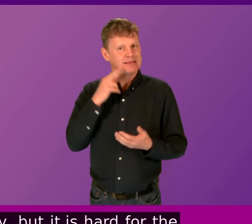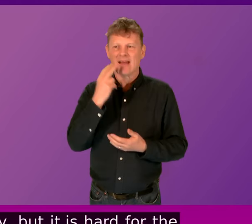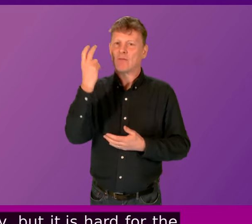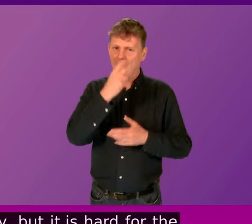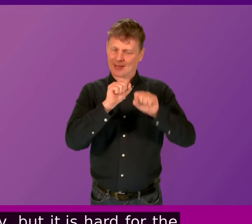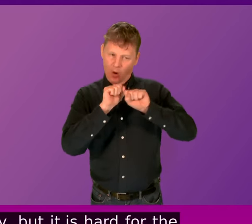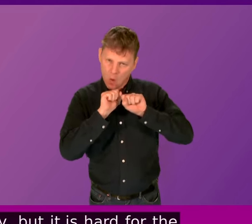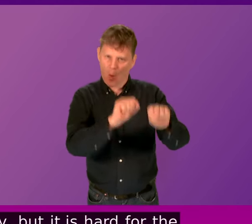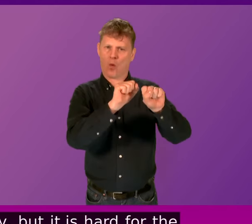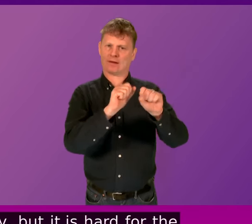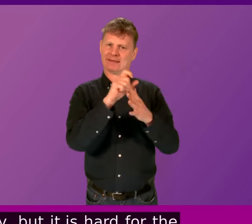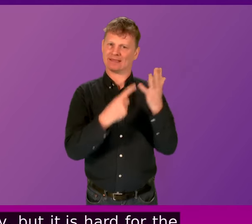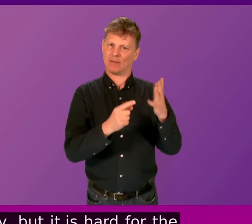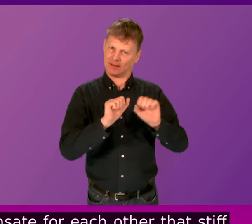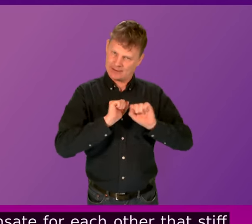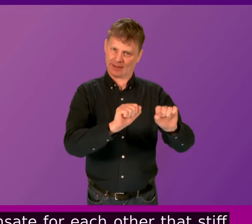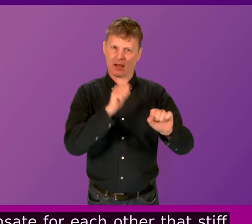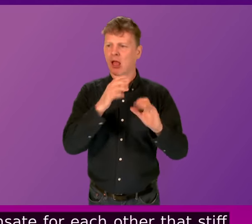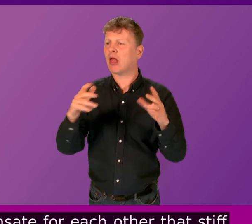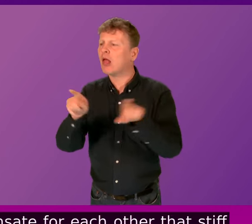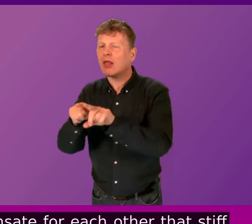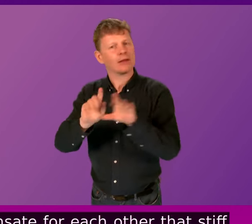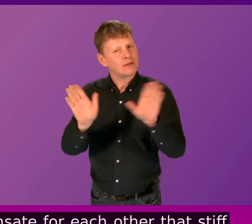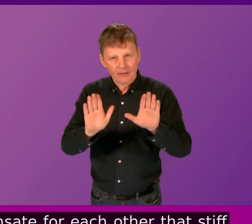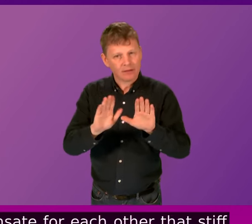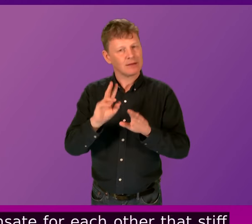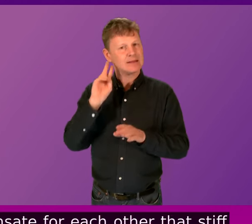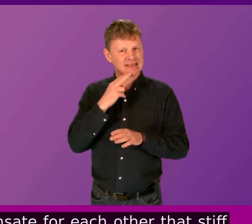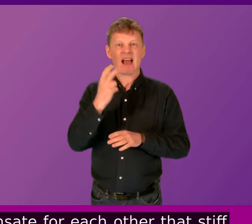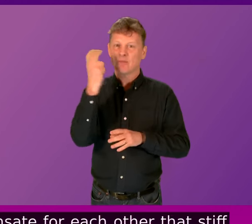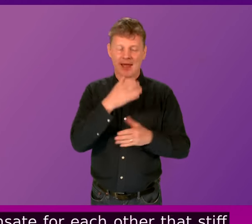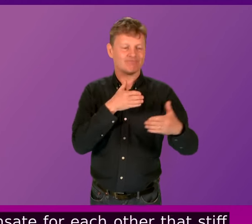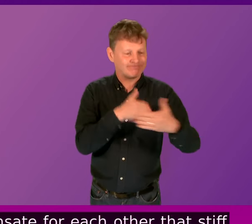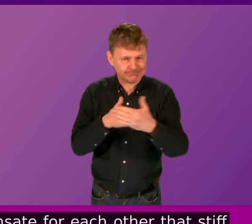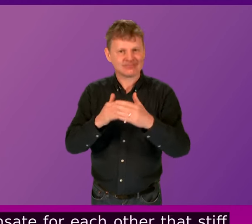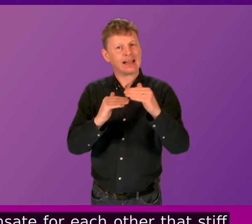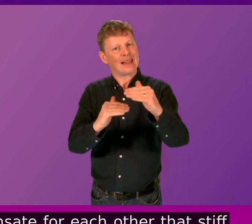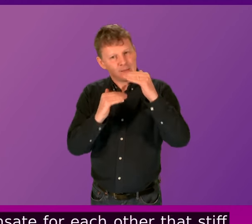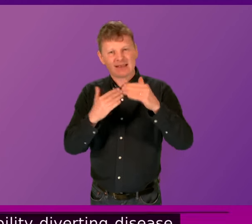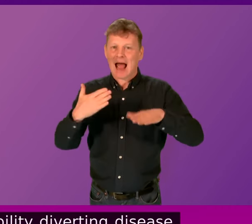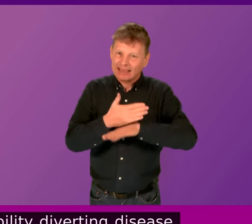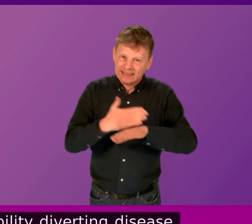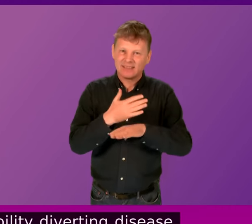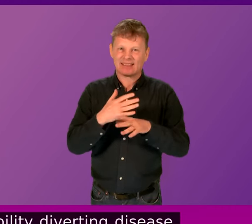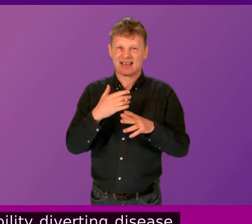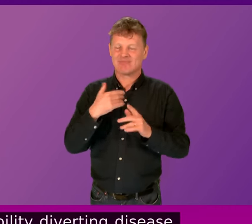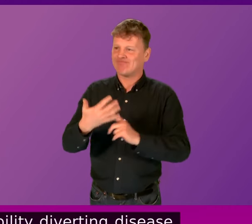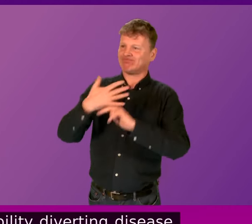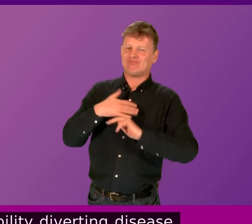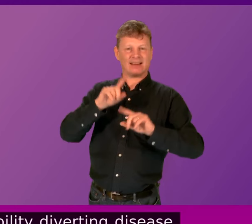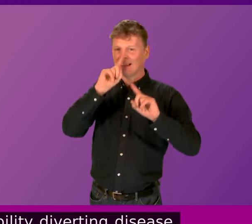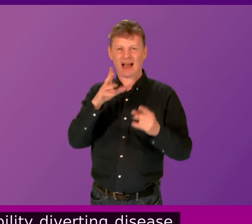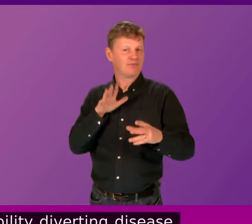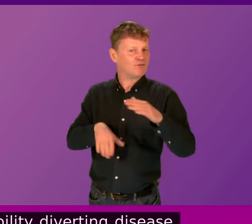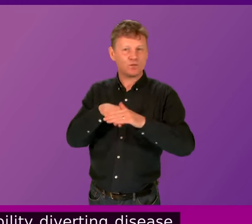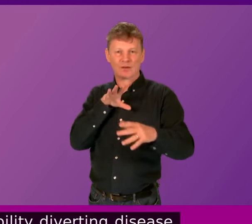distinct disability. To varying degrees, deafblindness limits activities and restricts full participation in society.